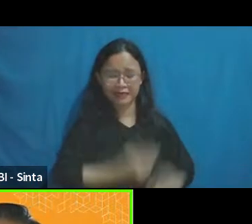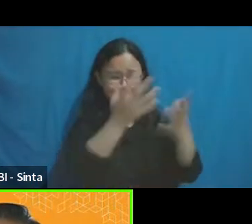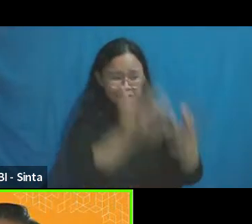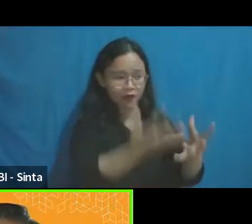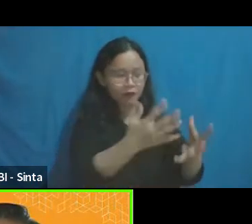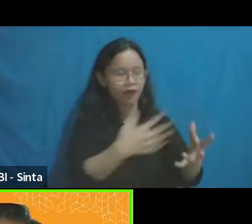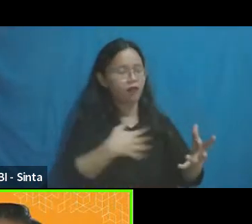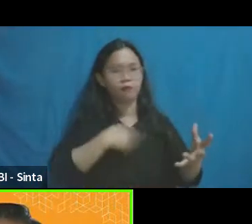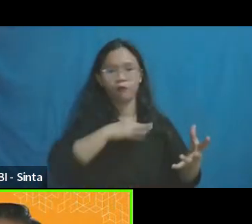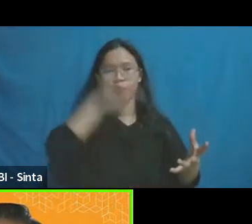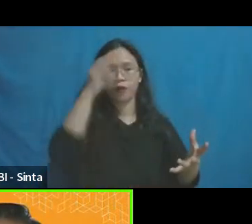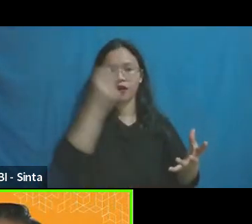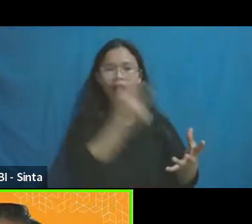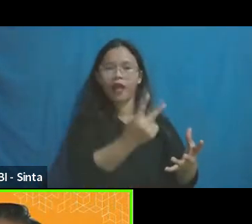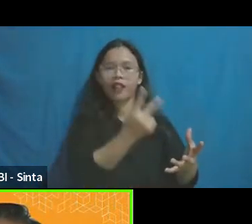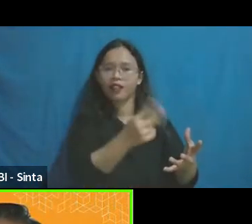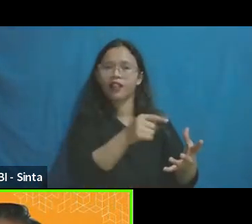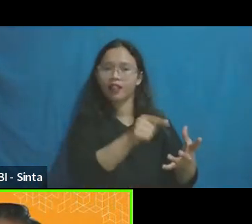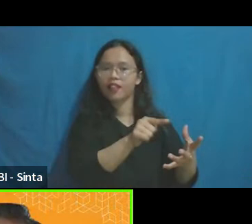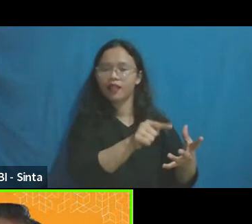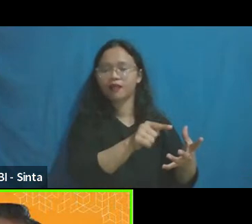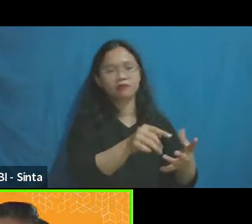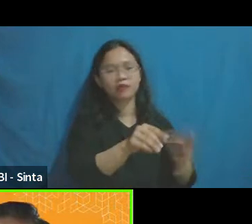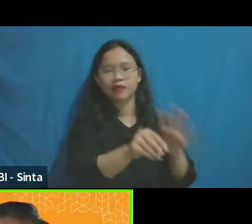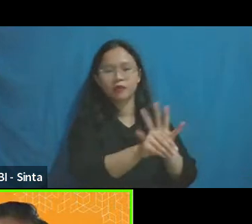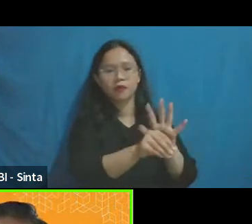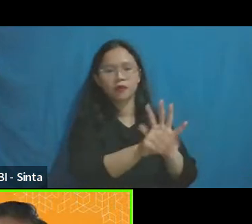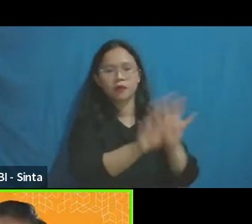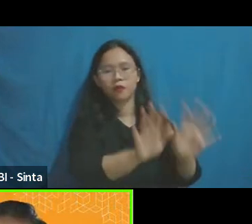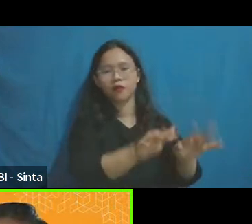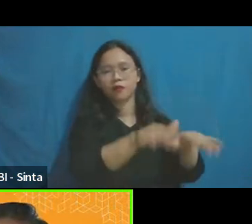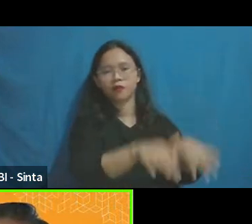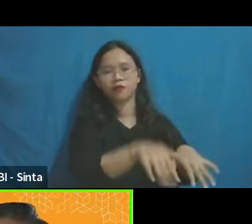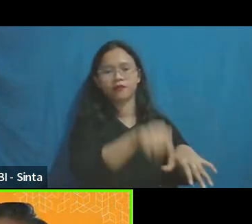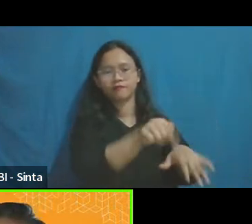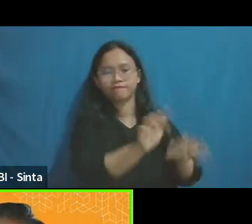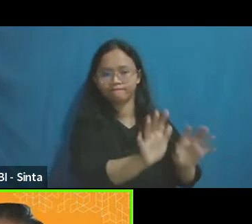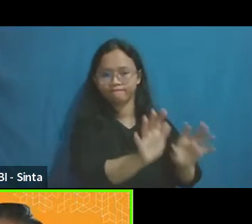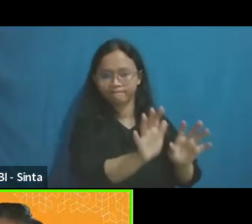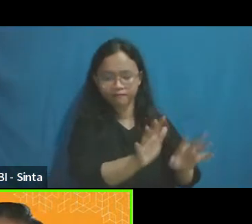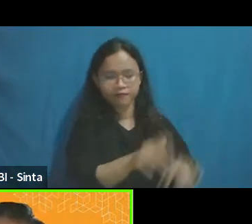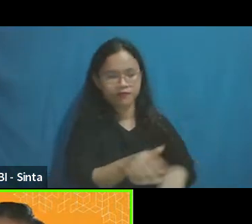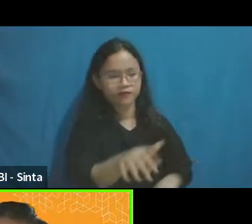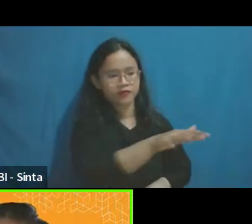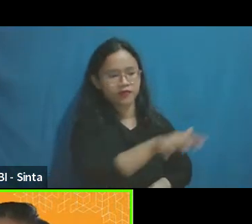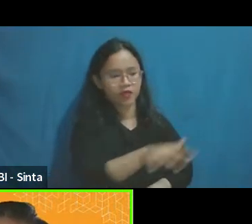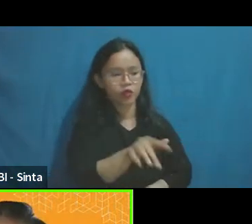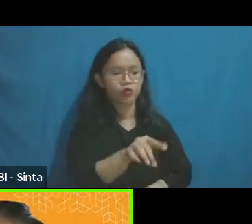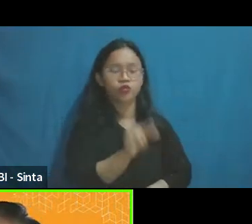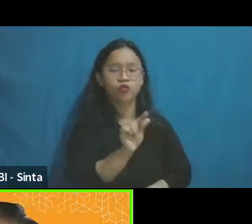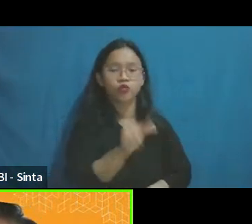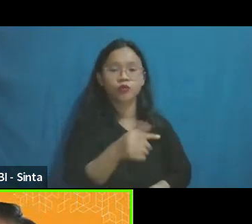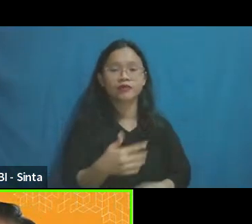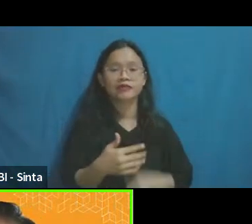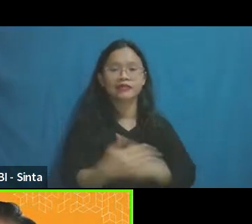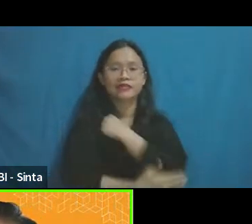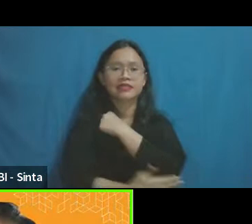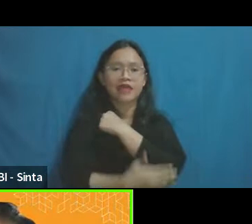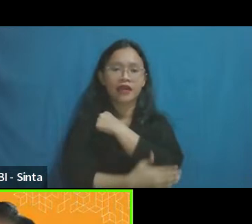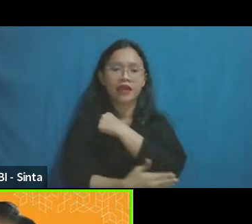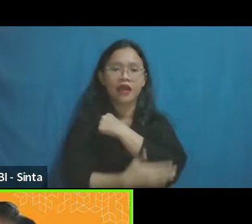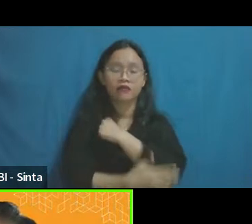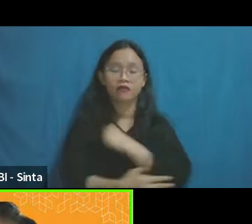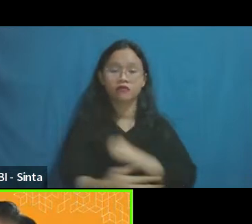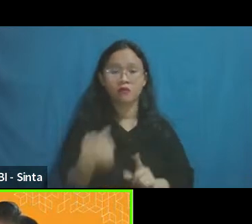happen to a nation, to a bangsa, and nobody cares about that. The